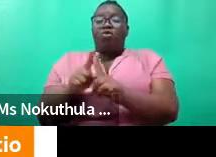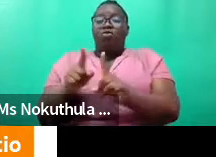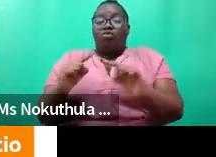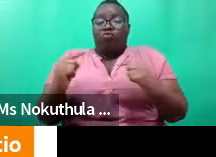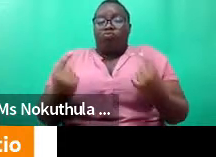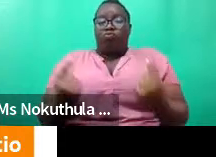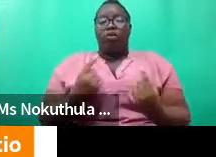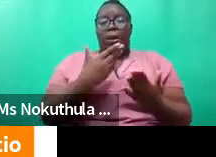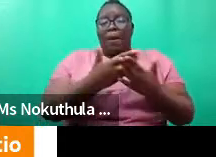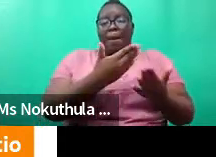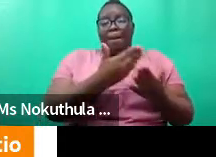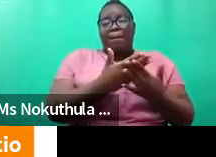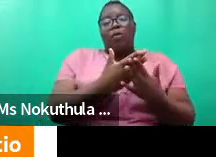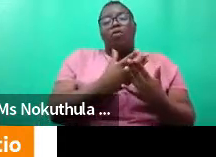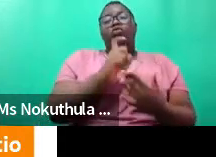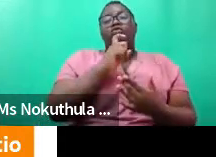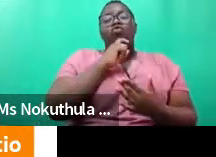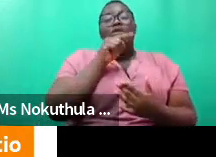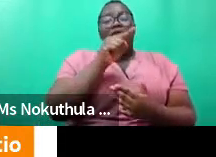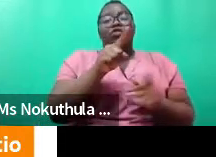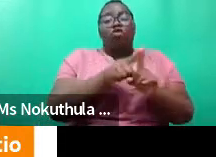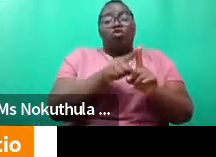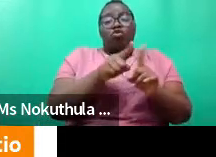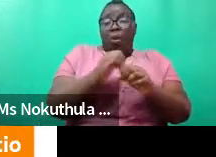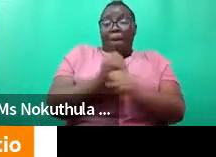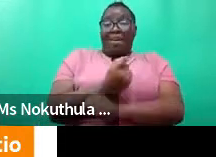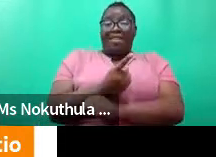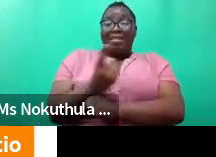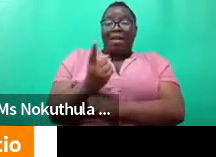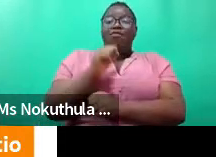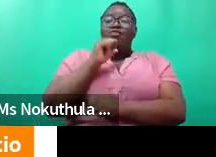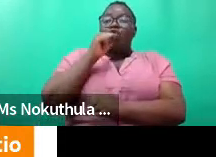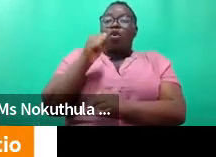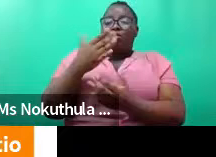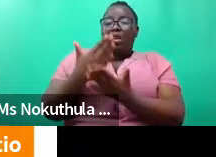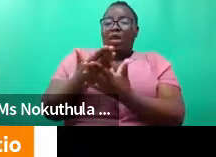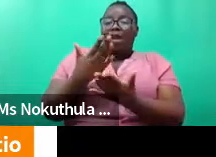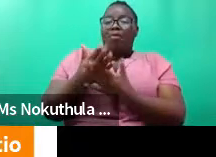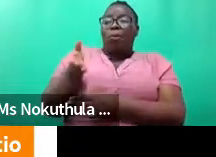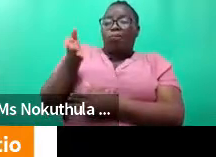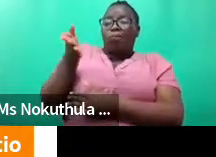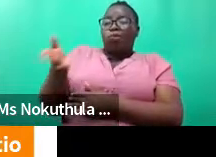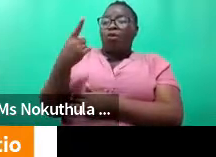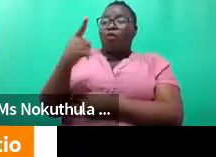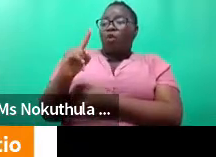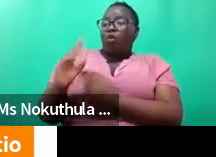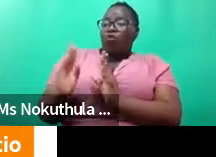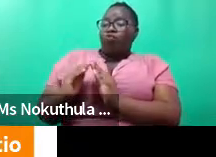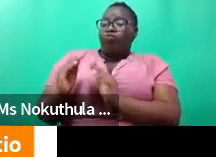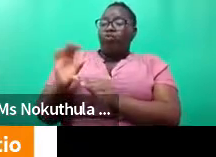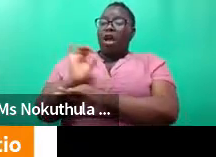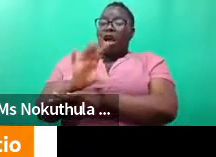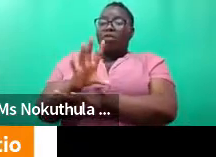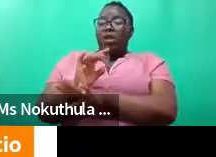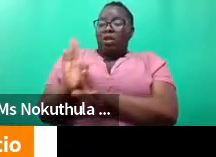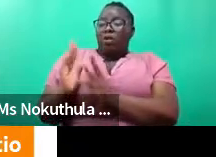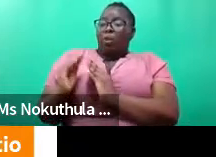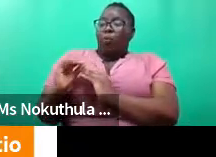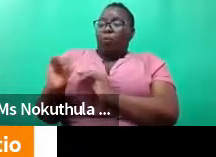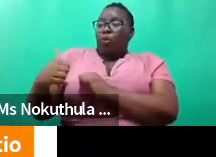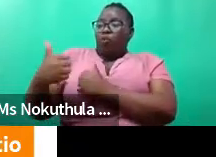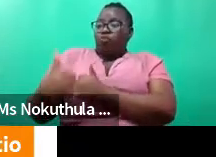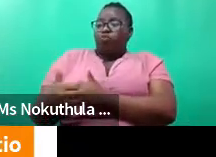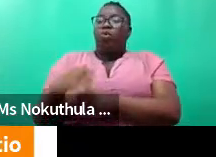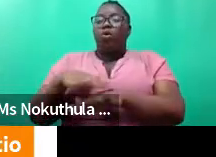apps, and this make them not be able to attend the session on time, and other would have to switch to telephone counseling because they were